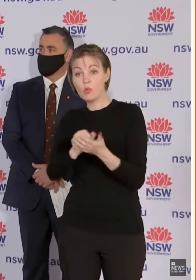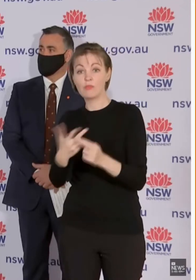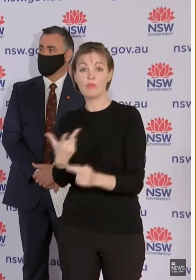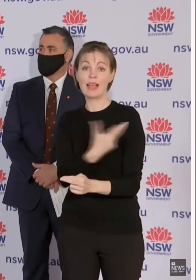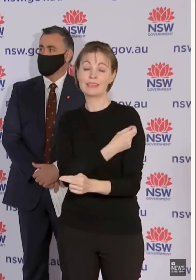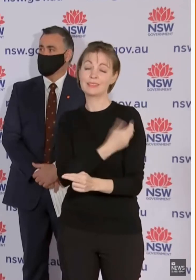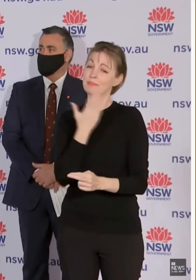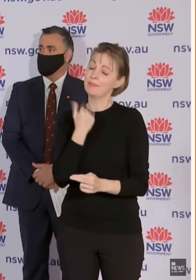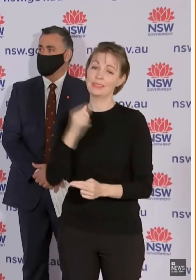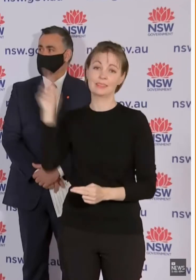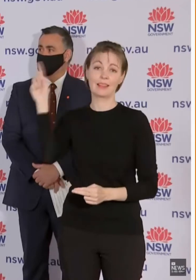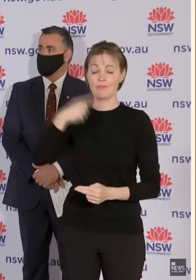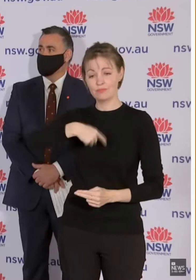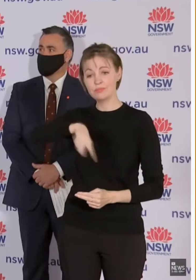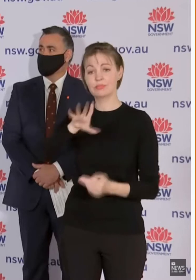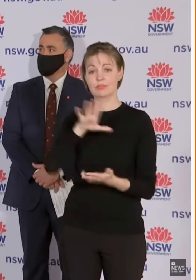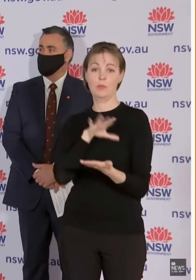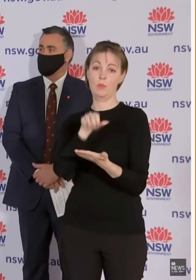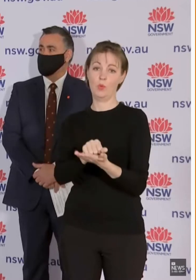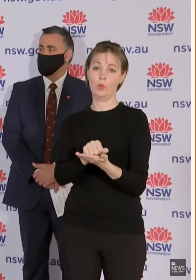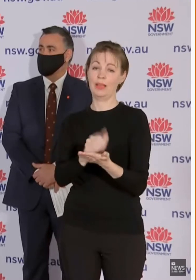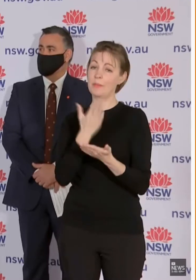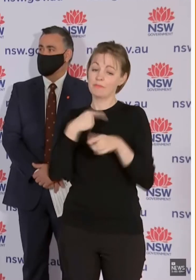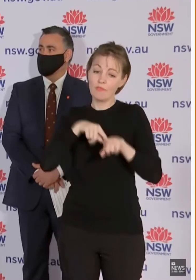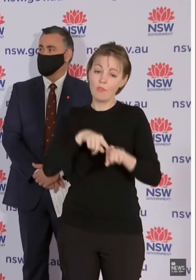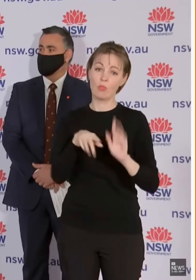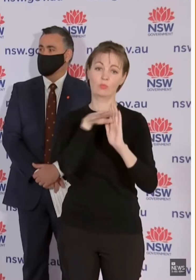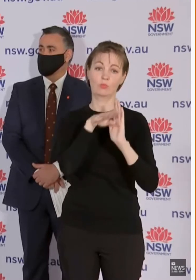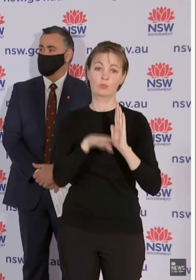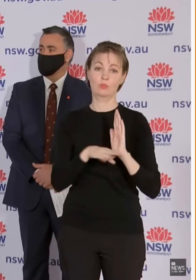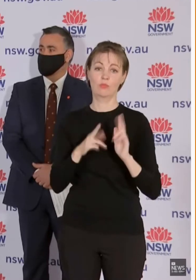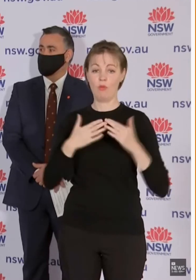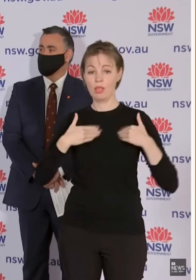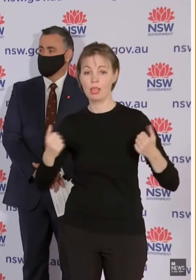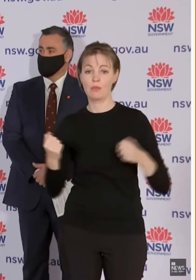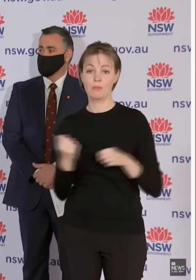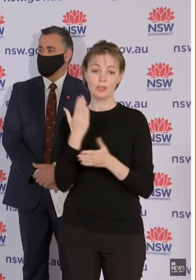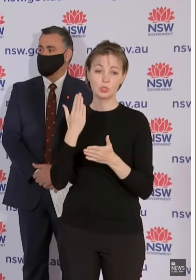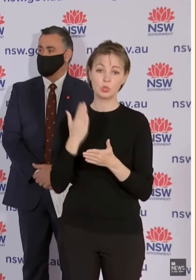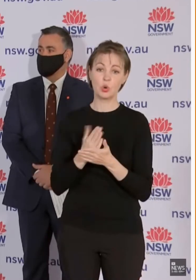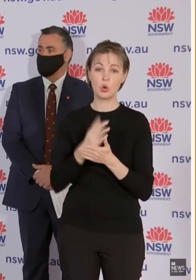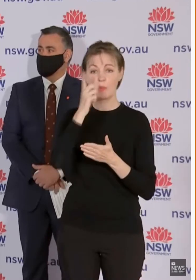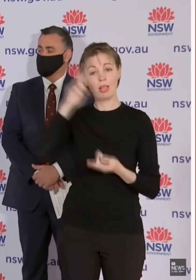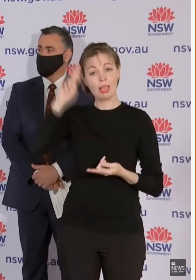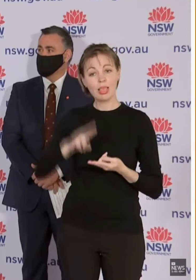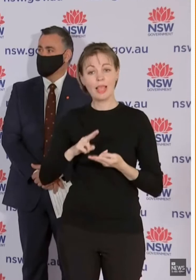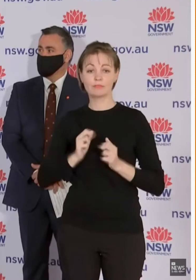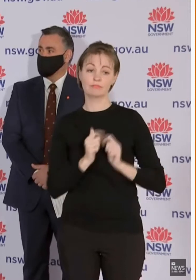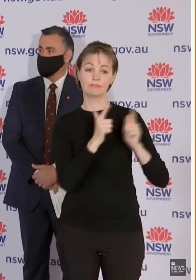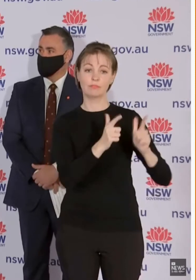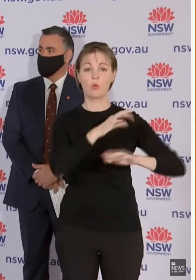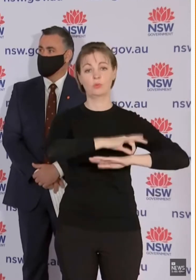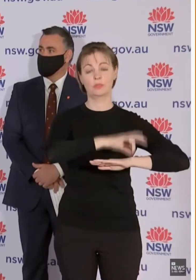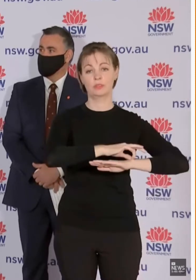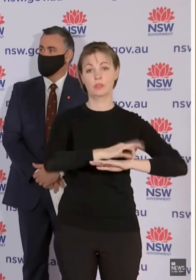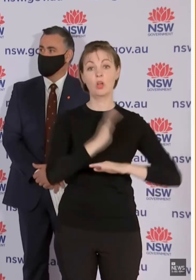vaccination. Follow the health orders. Help us as your frontline healthcare workers to keep patients out of hospital. By getting